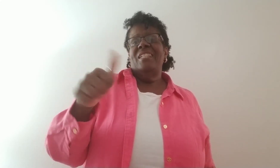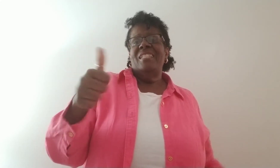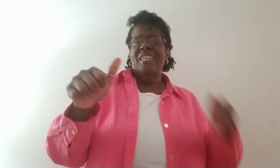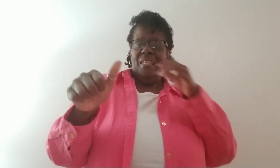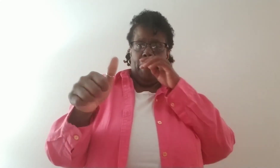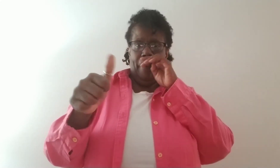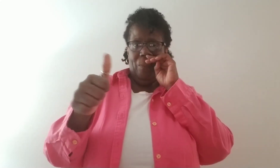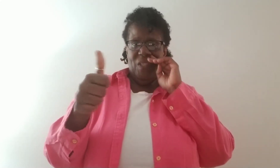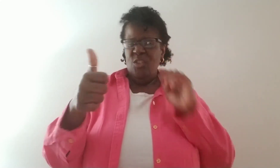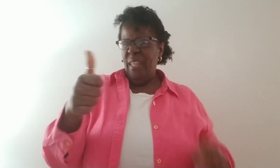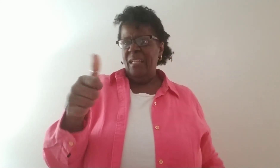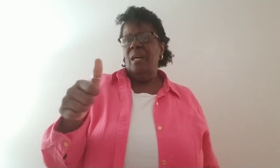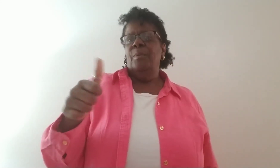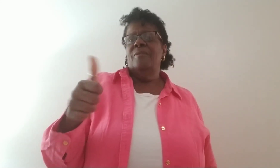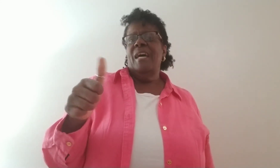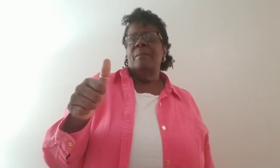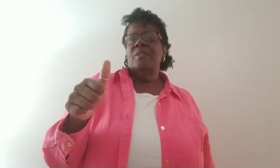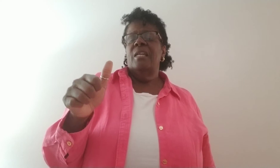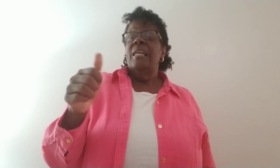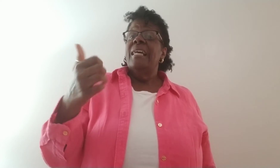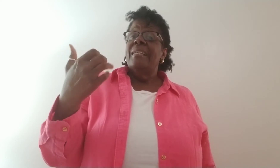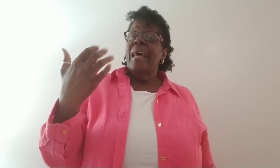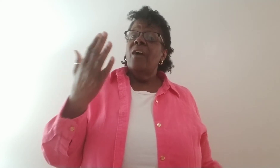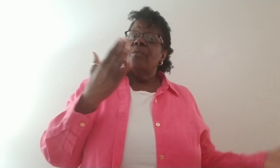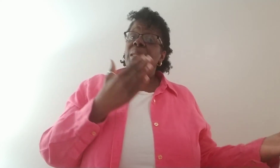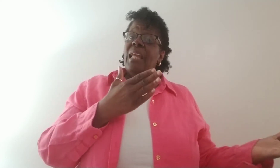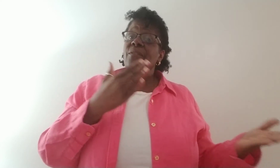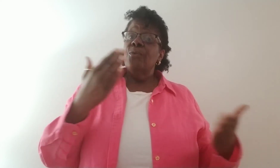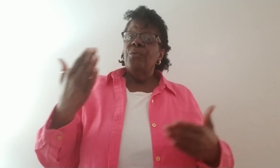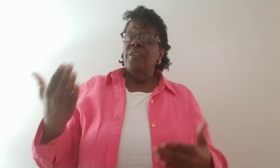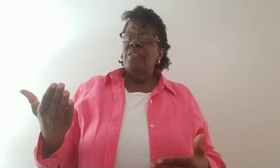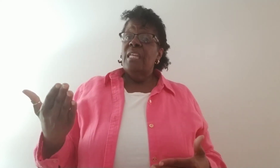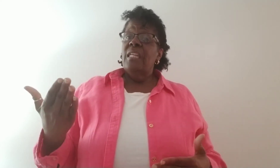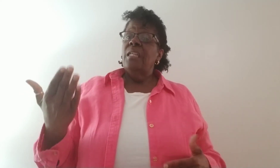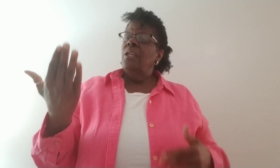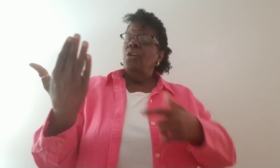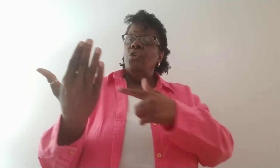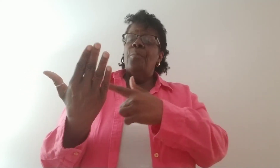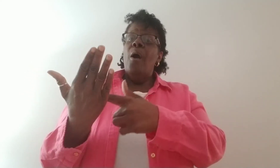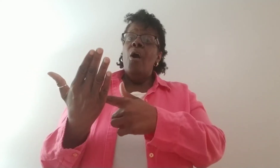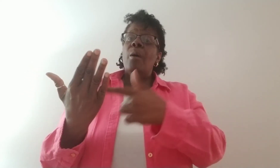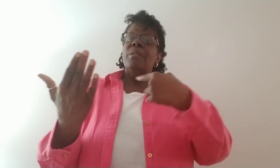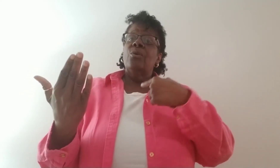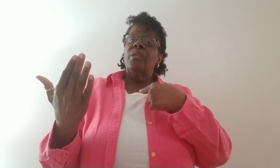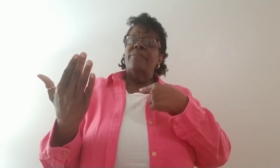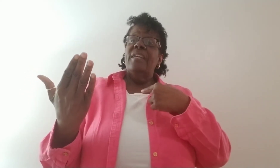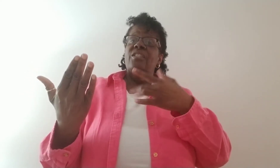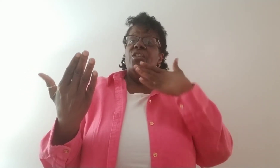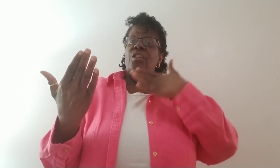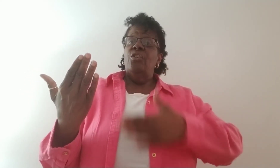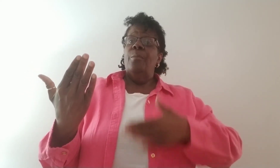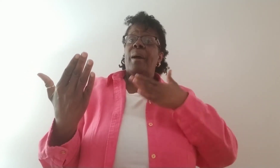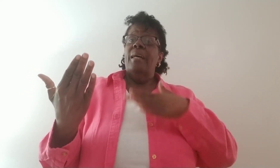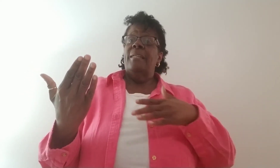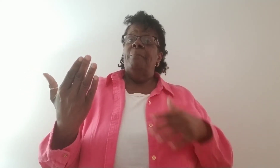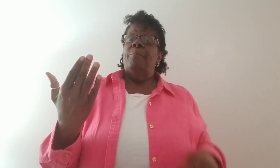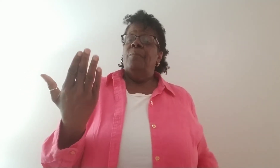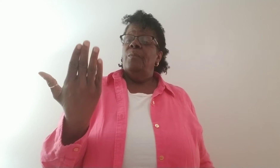6, 7, 8, 9, and then 10. And do that a couple of times. Now from 11 through 15, your palm is going to facing your body.